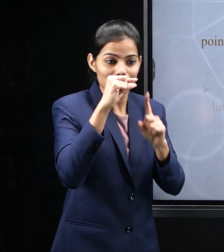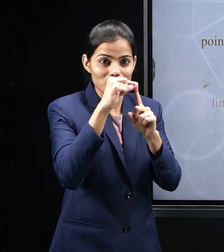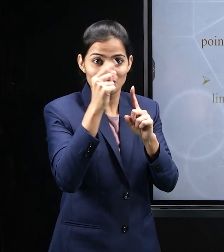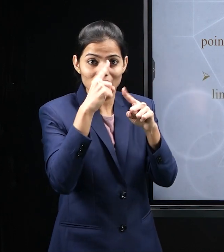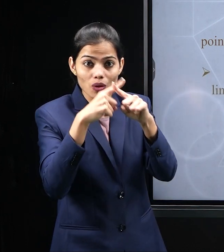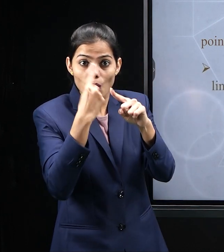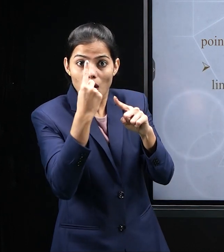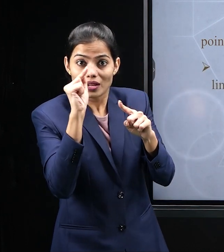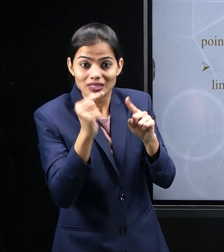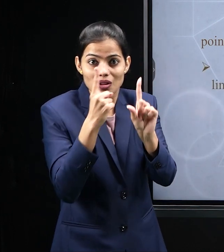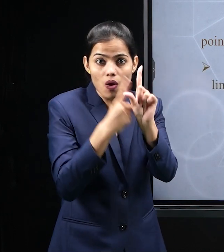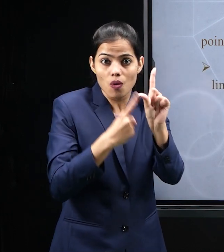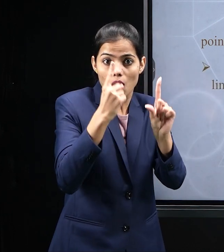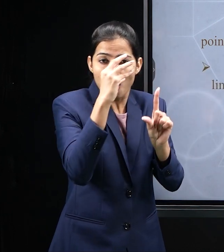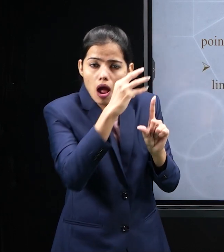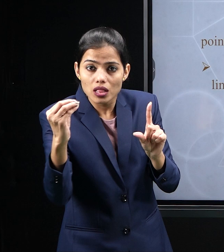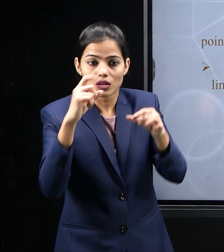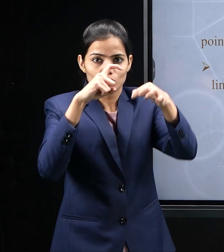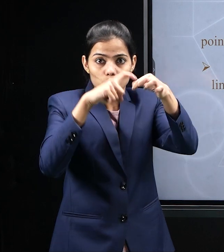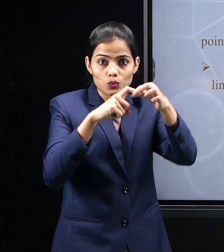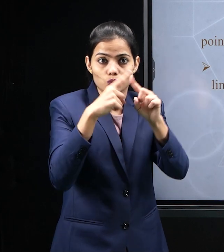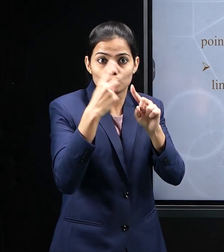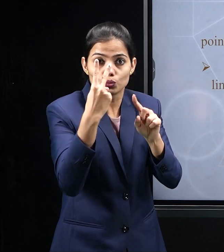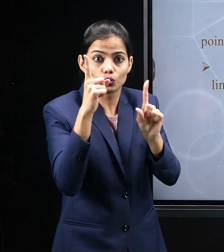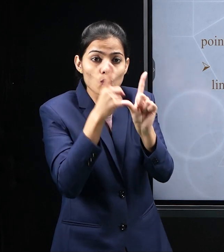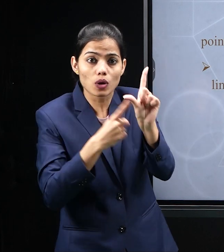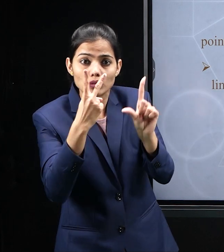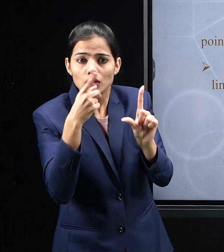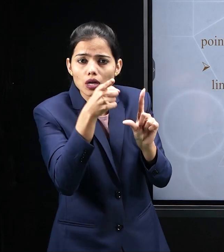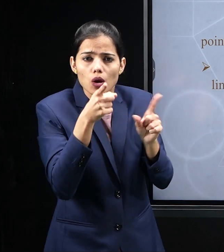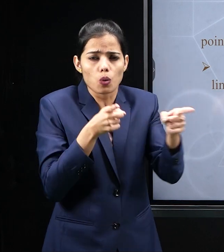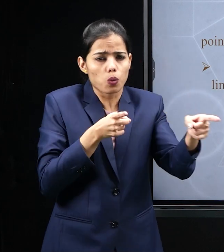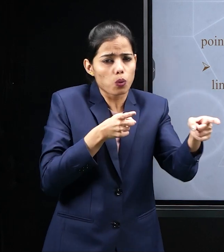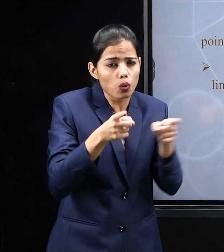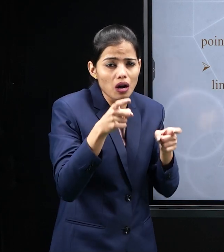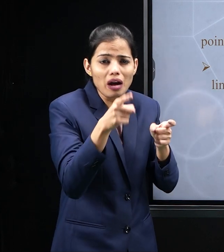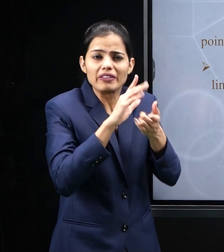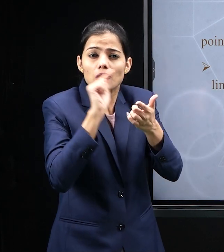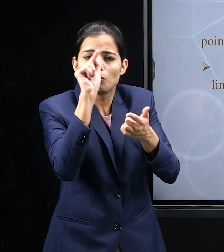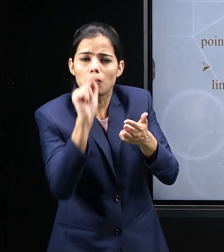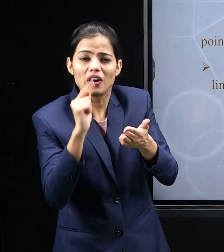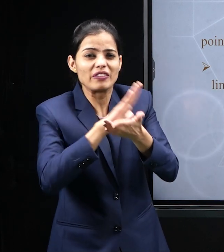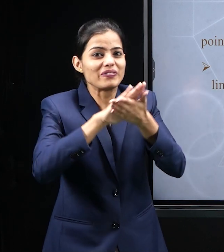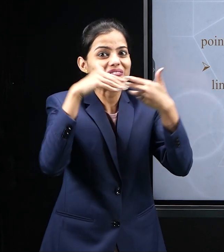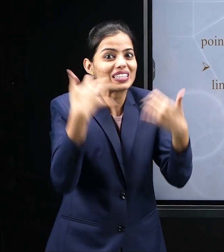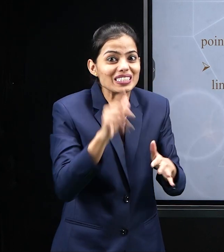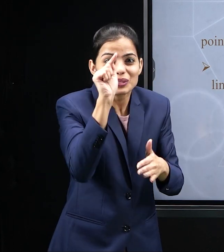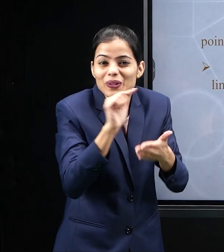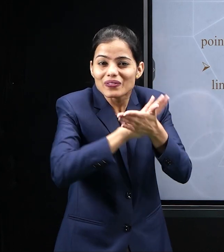Suppose P x1, y1 and Q x2, y2 are the coordinates of endpoints of